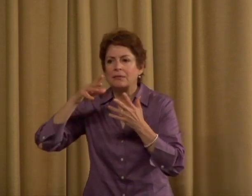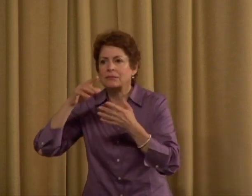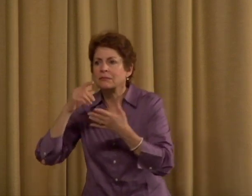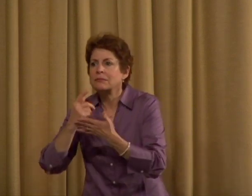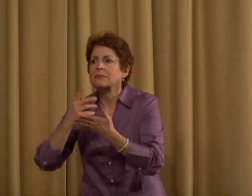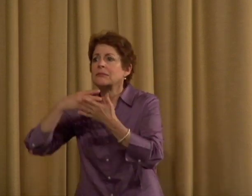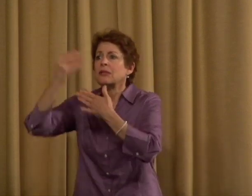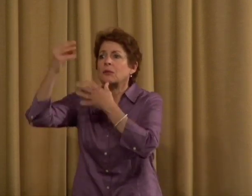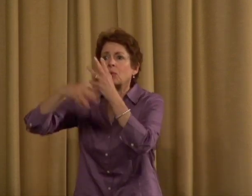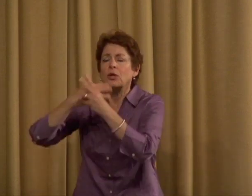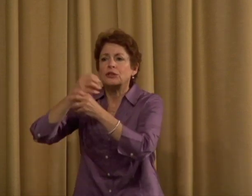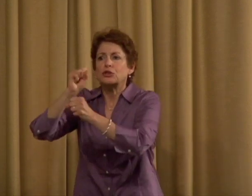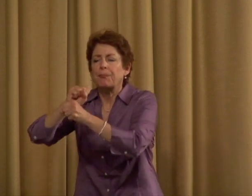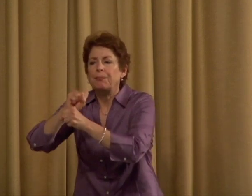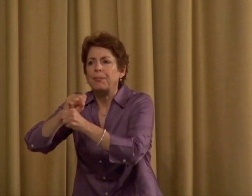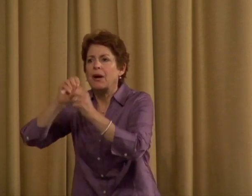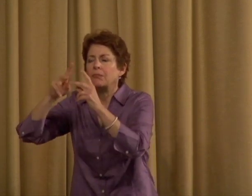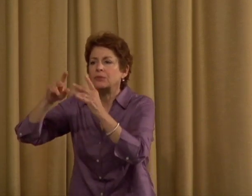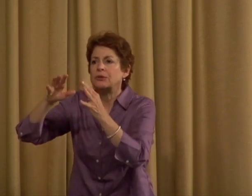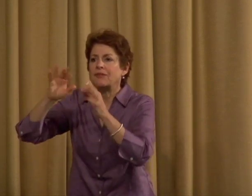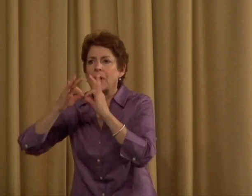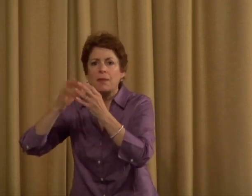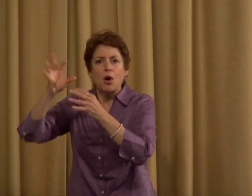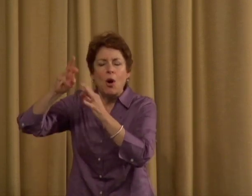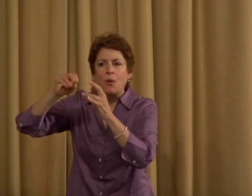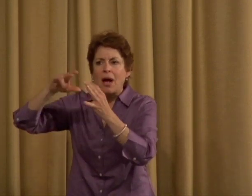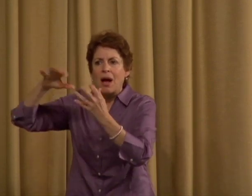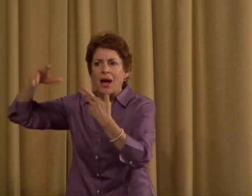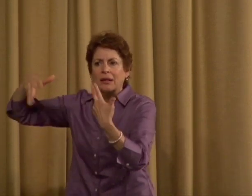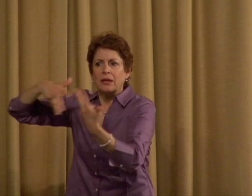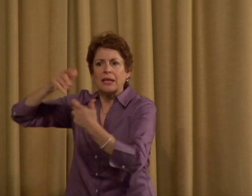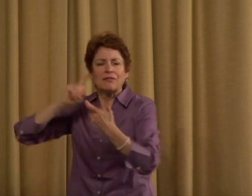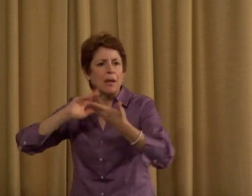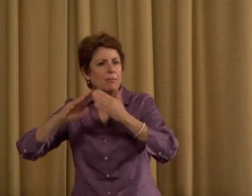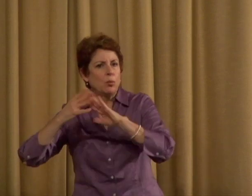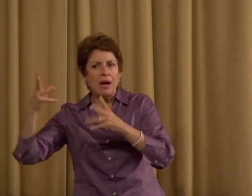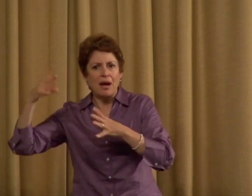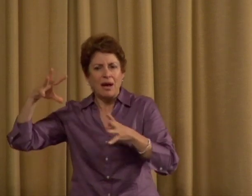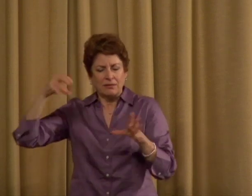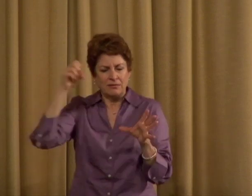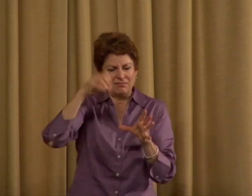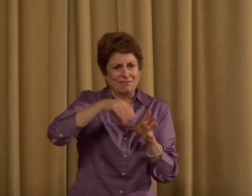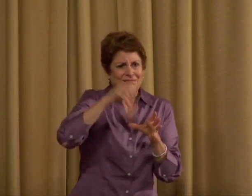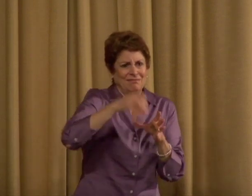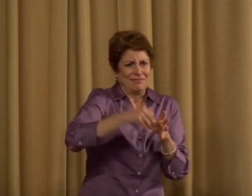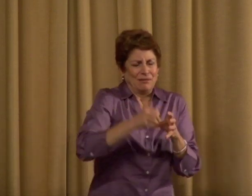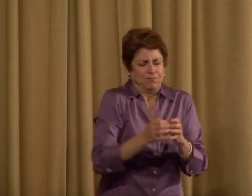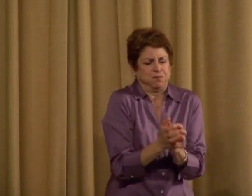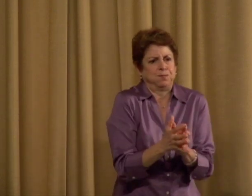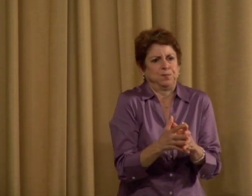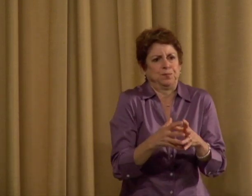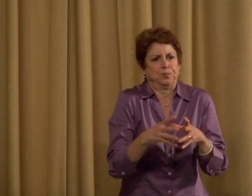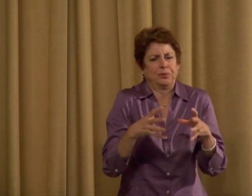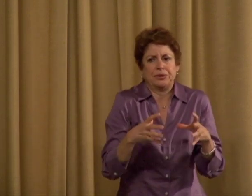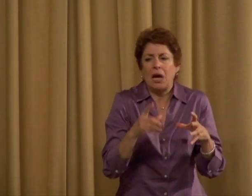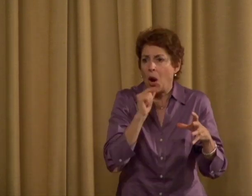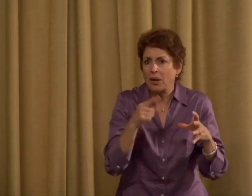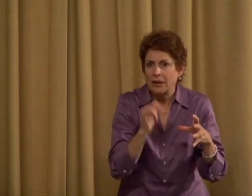all this resourceful information. After they graduate, they go out to the world, become a member of the deaf community,